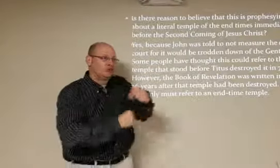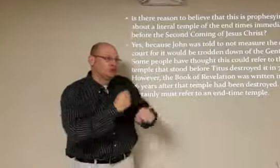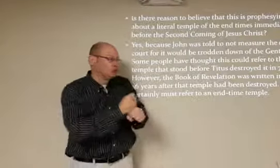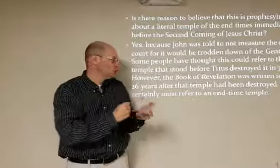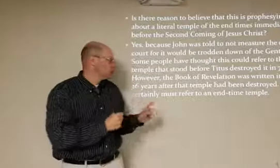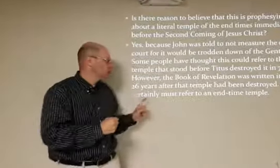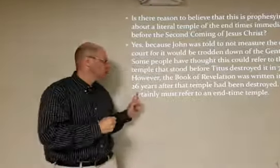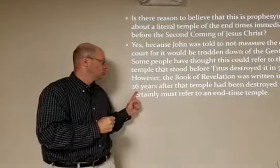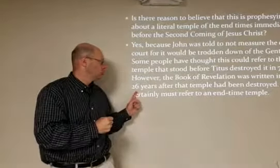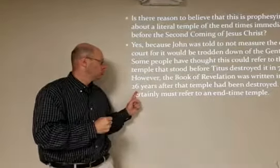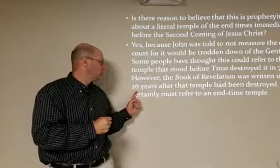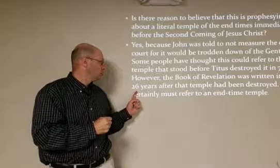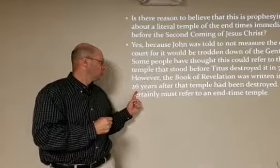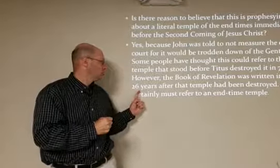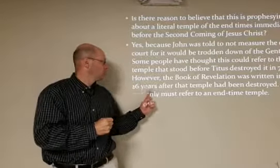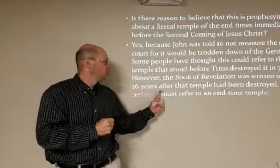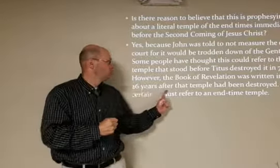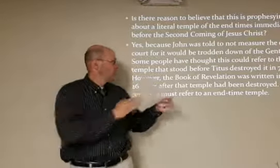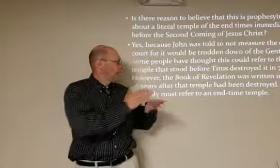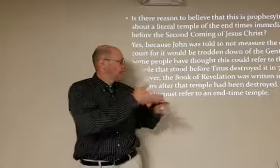"26 years after that temple had been destroyed."